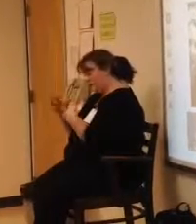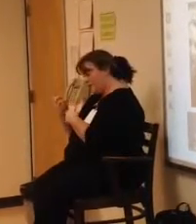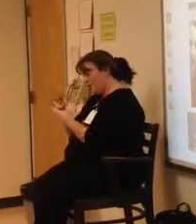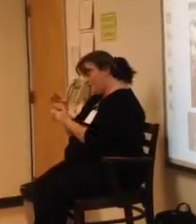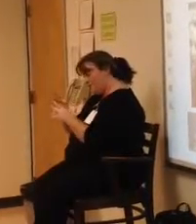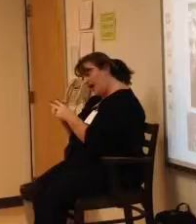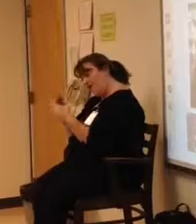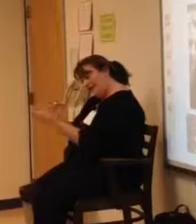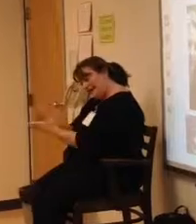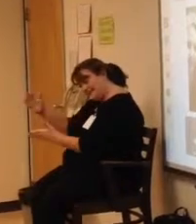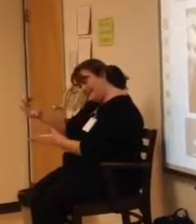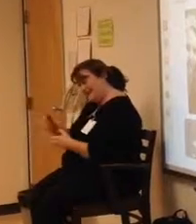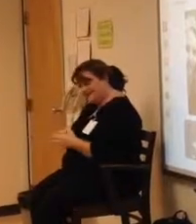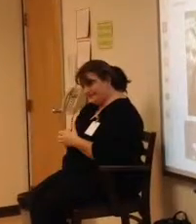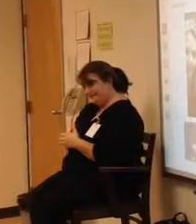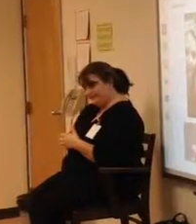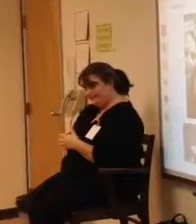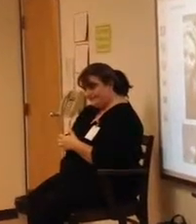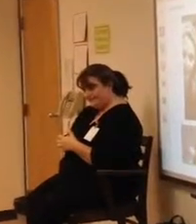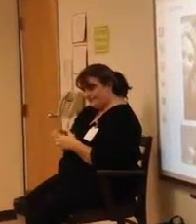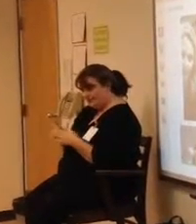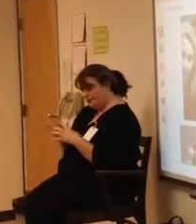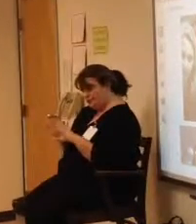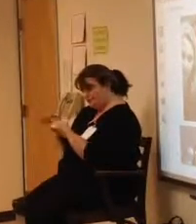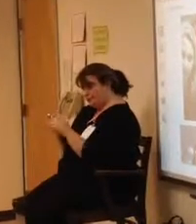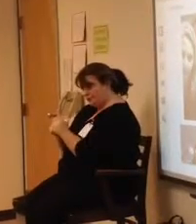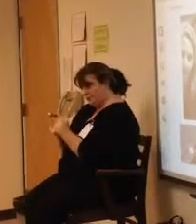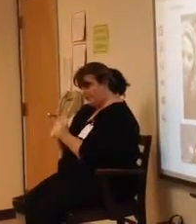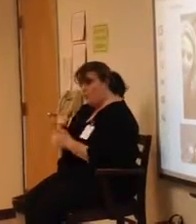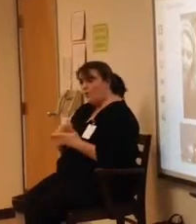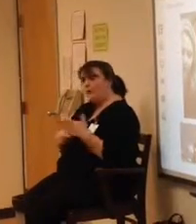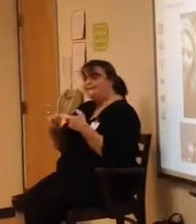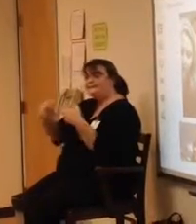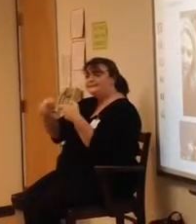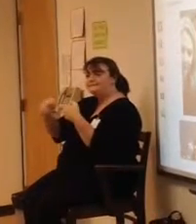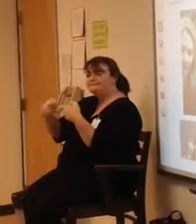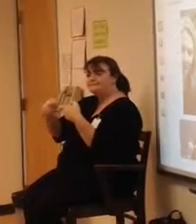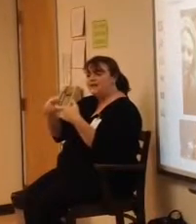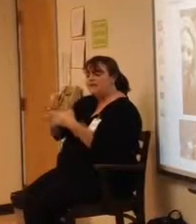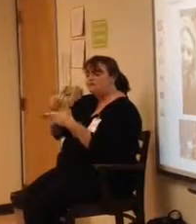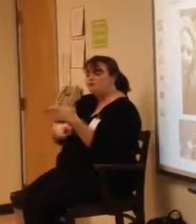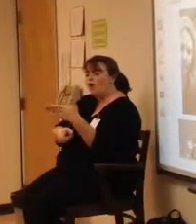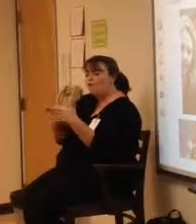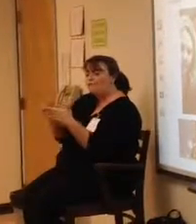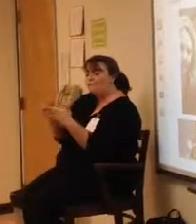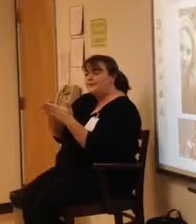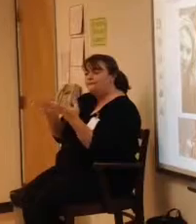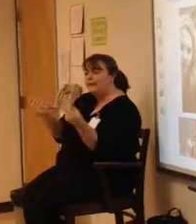they're expensive to put together. So what's the price ranges and from?